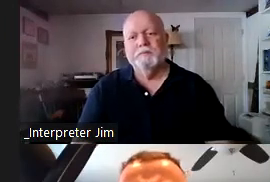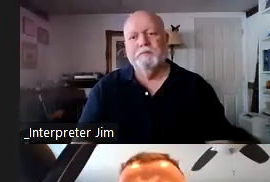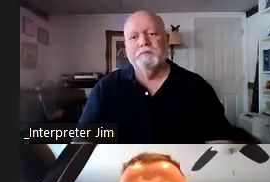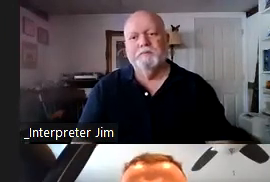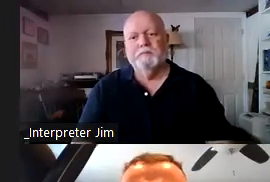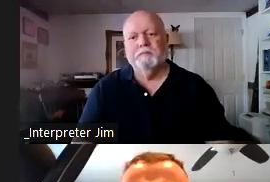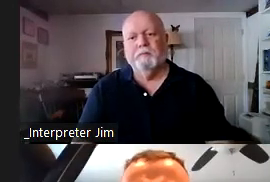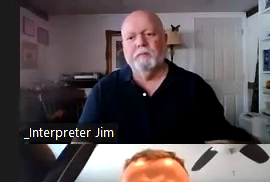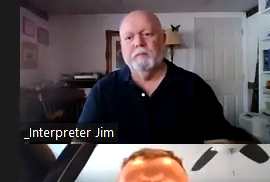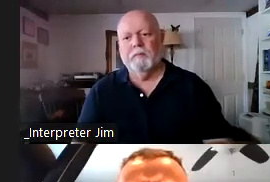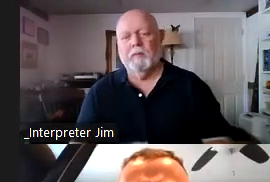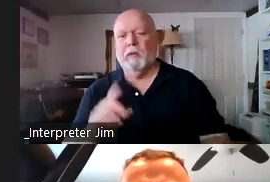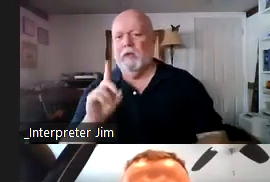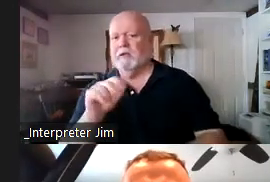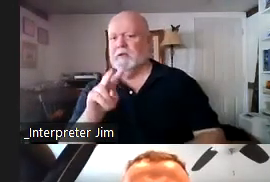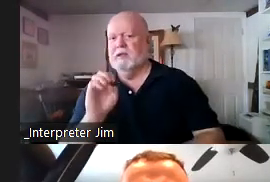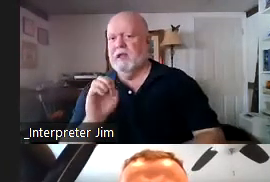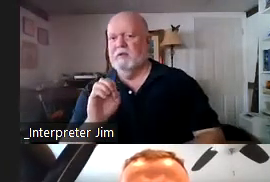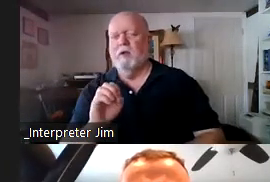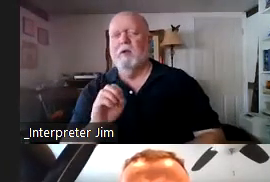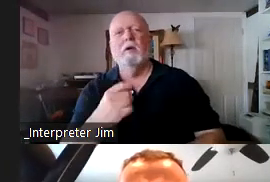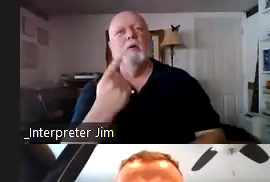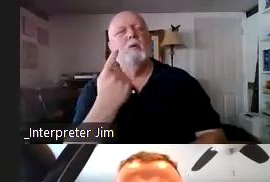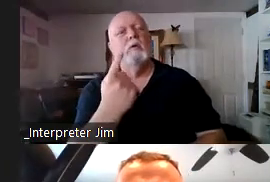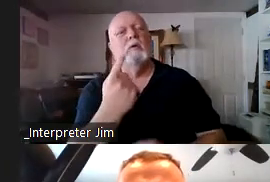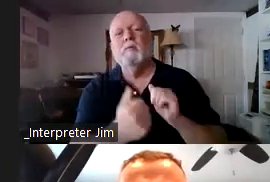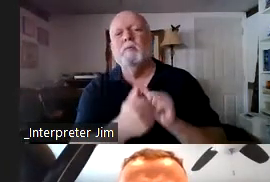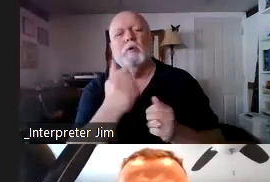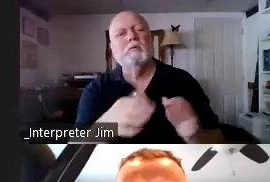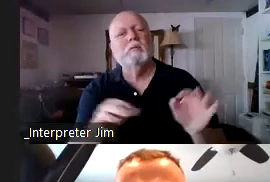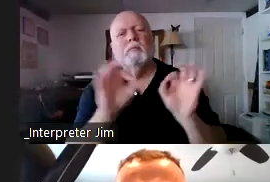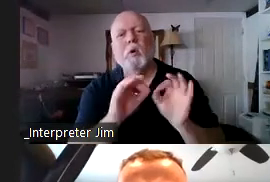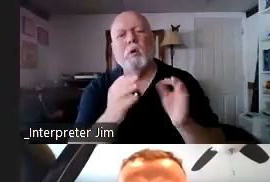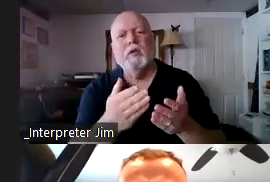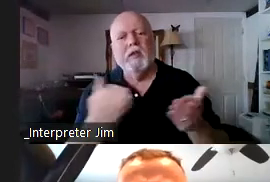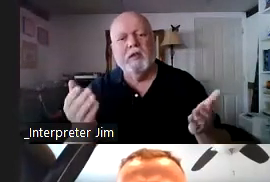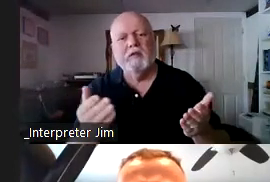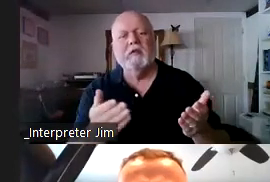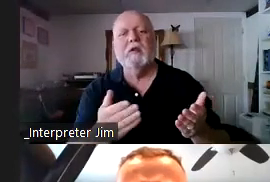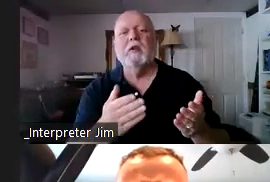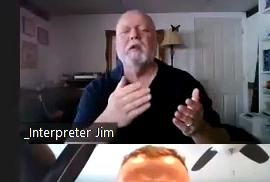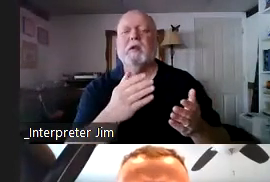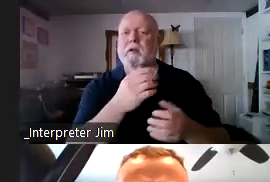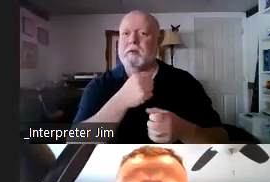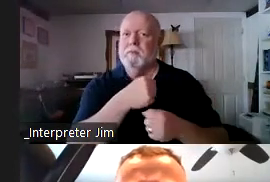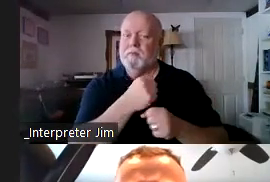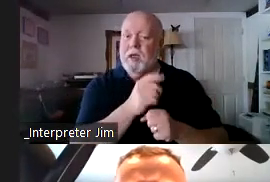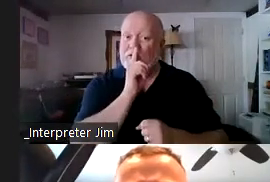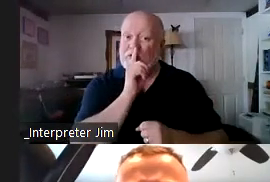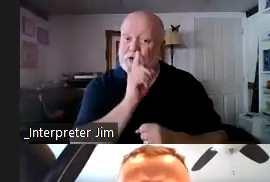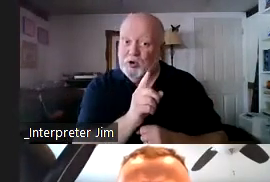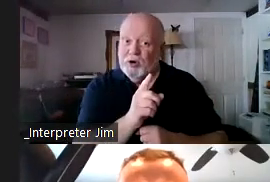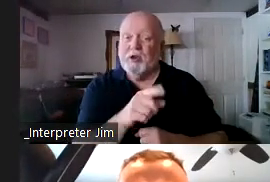I'm going to just jump in just for a second. I think one of the biggest things in dealing with people who are struggling with problem gambling is making sure that you understand